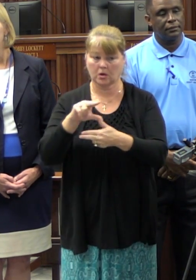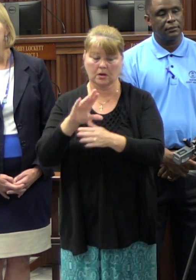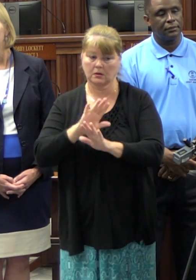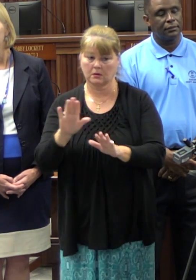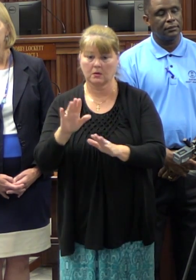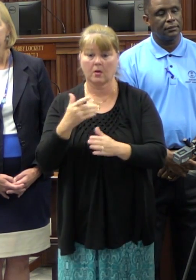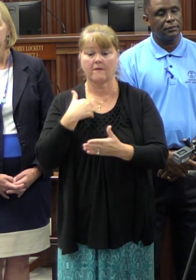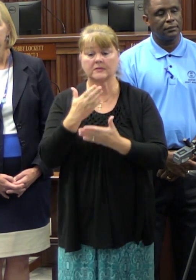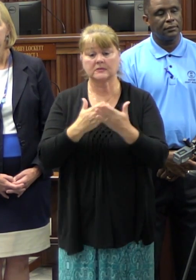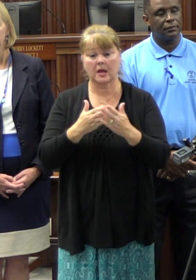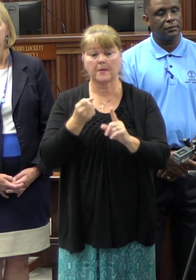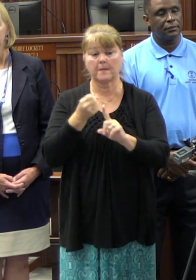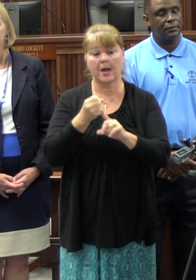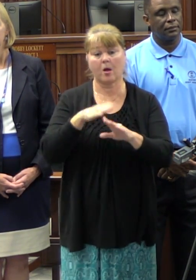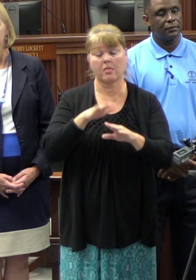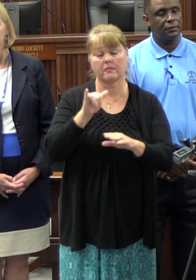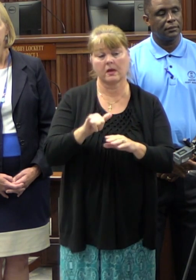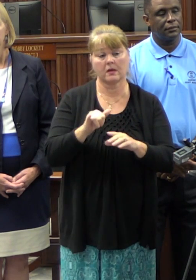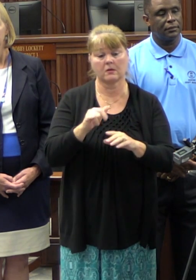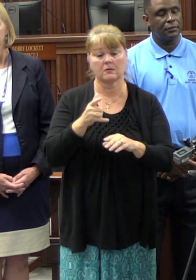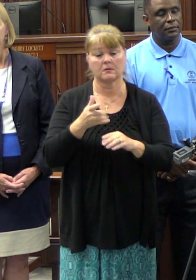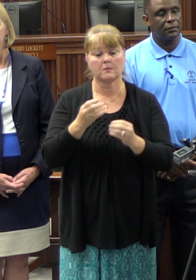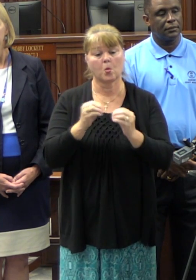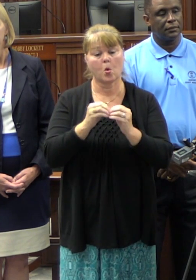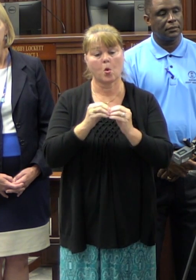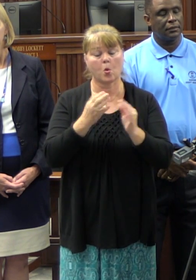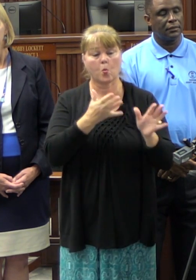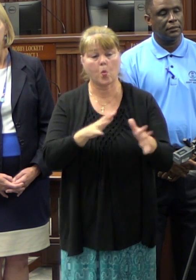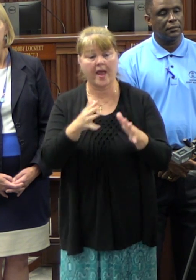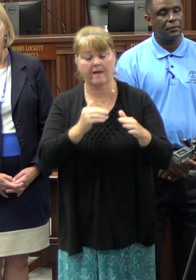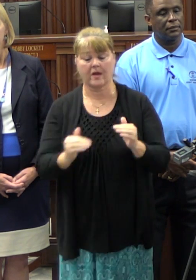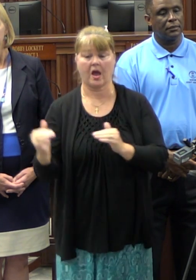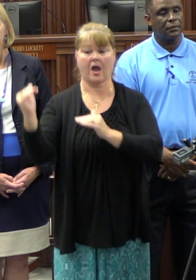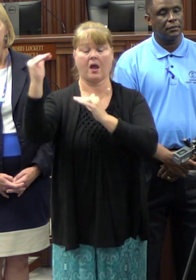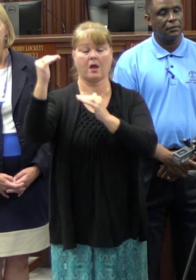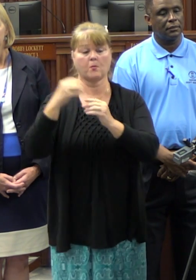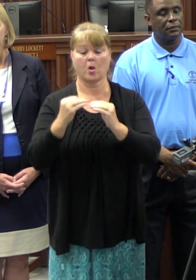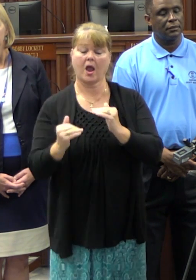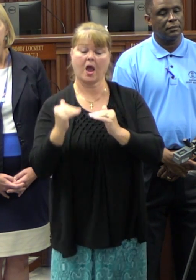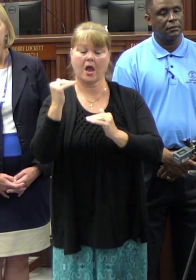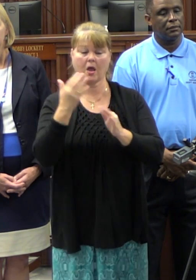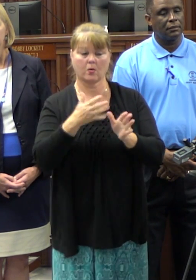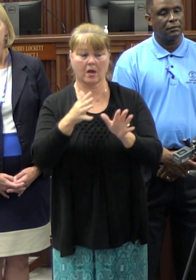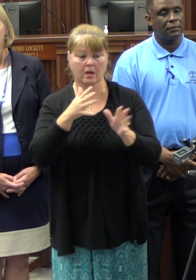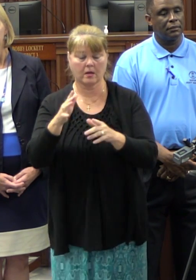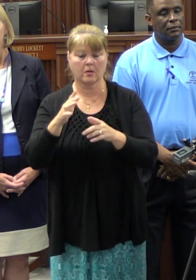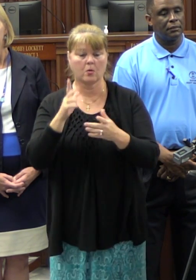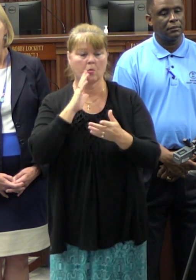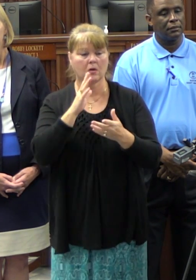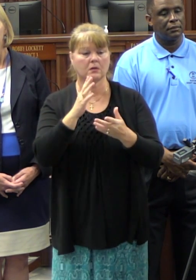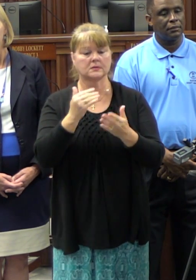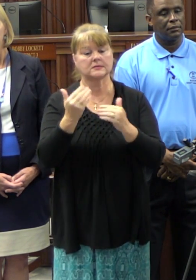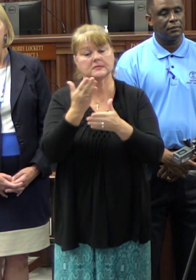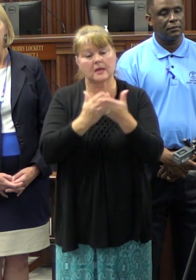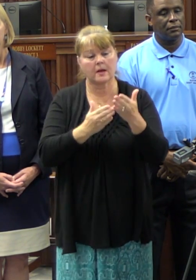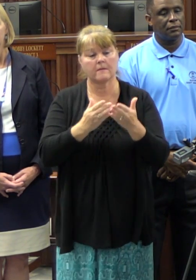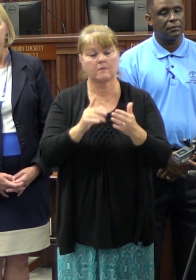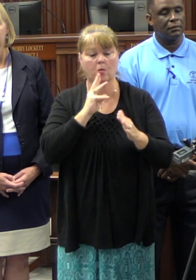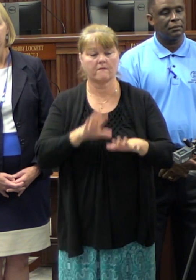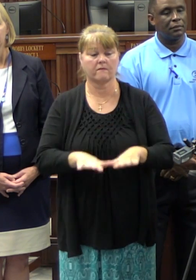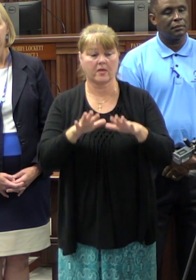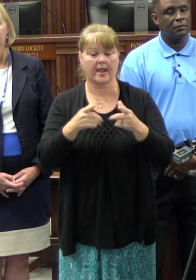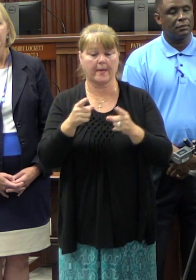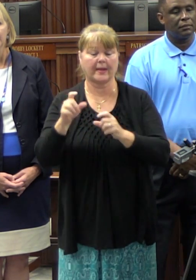may have some impact on that by increased wave height, and also it may exacerbate some flooding in some areas.